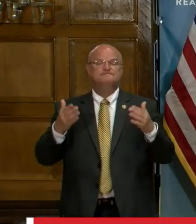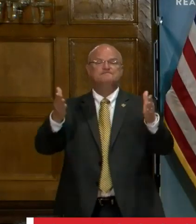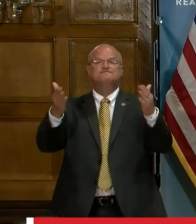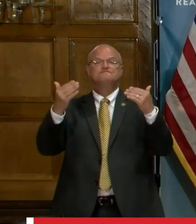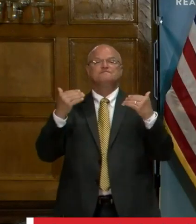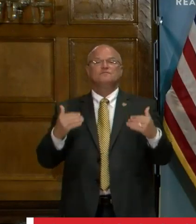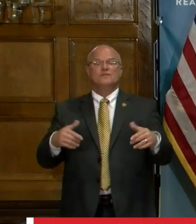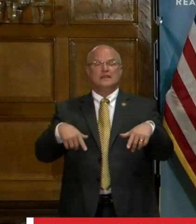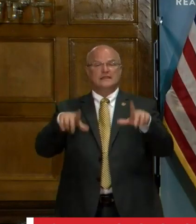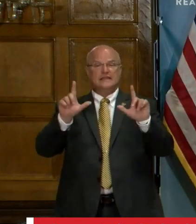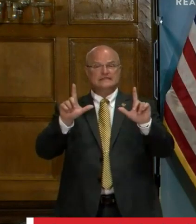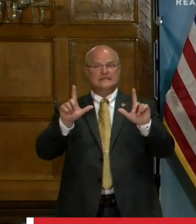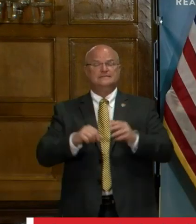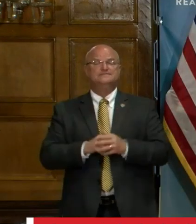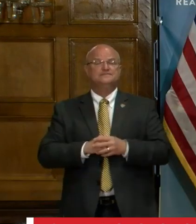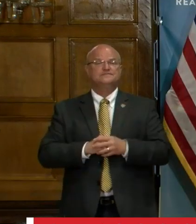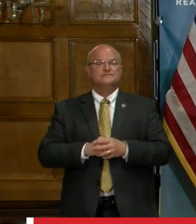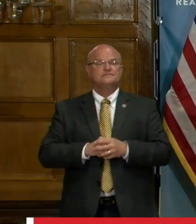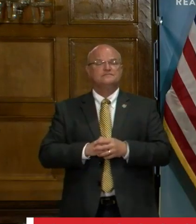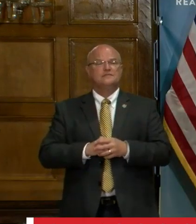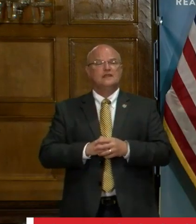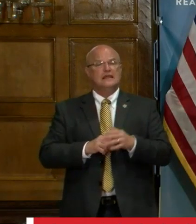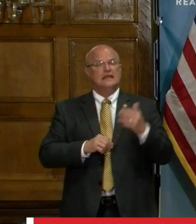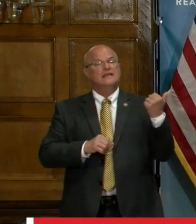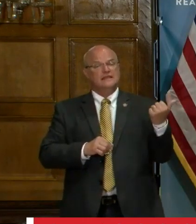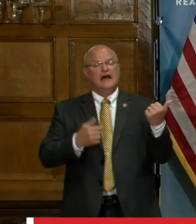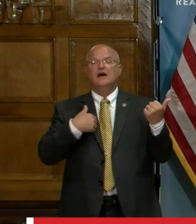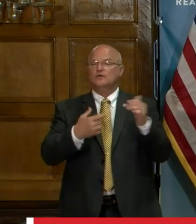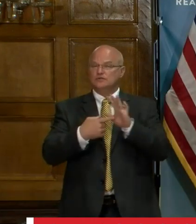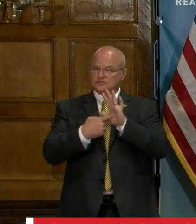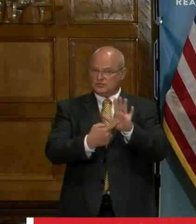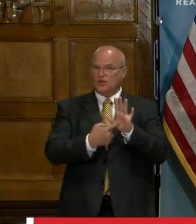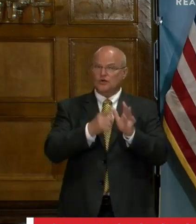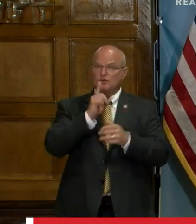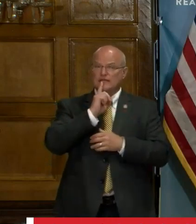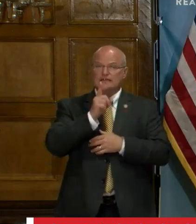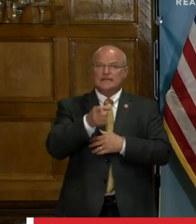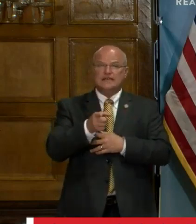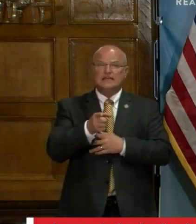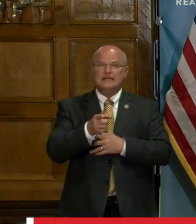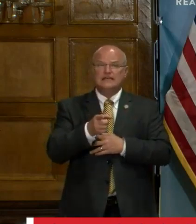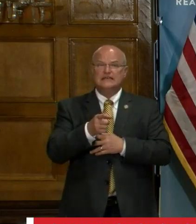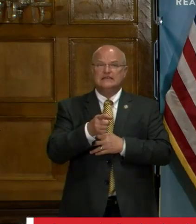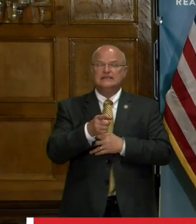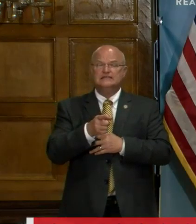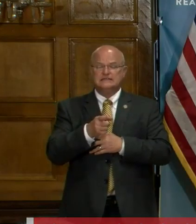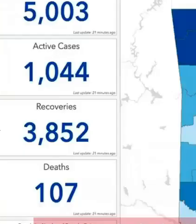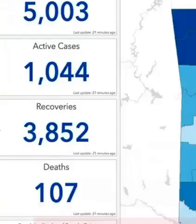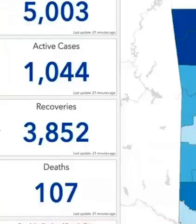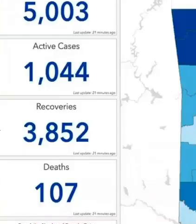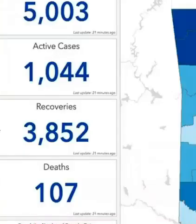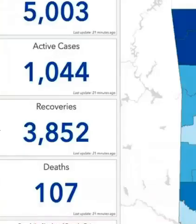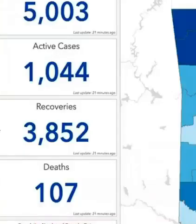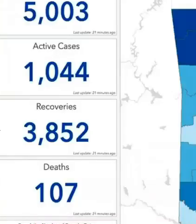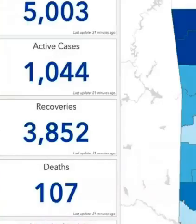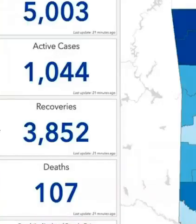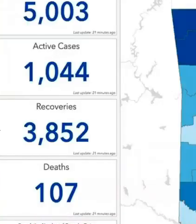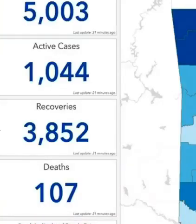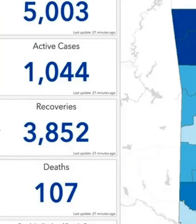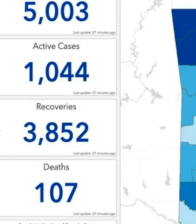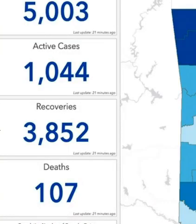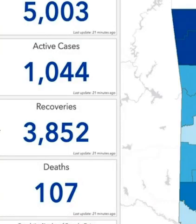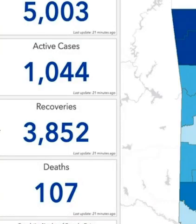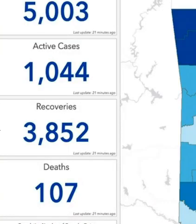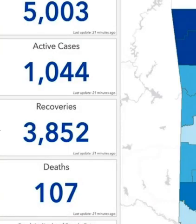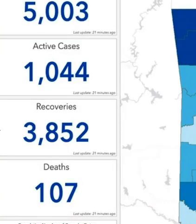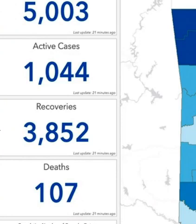then the next graphic, and this I want to point out was taken earlier today before the new cases